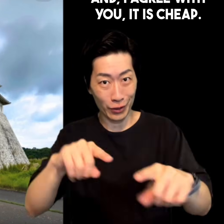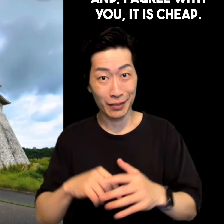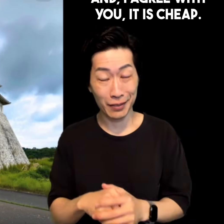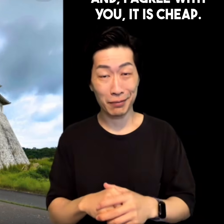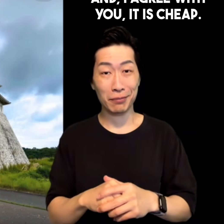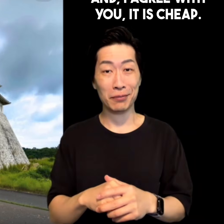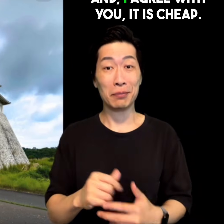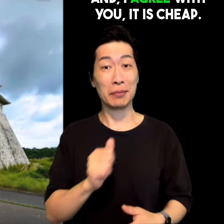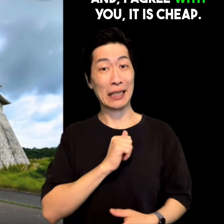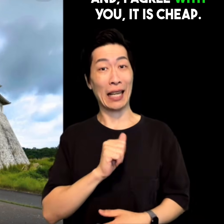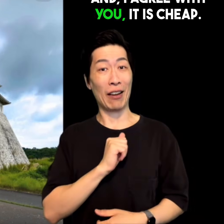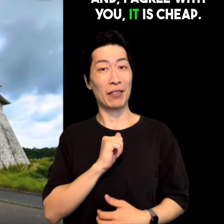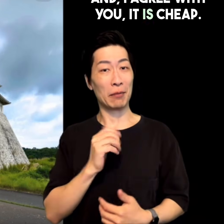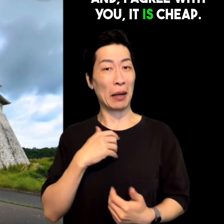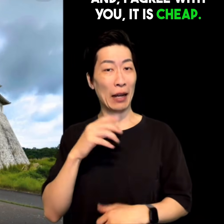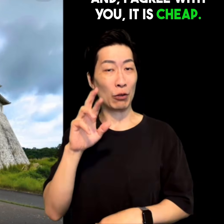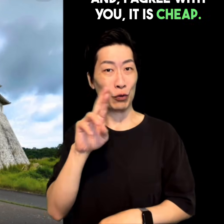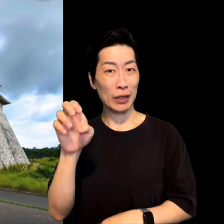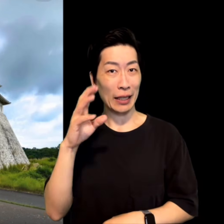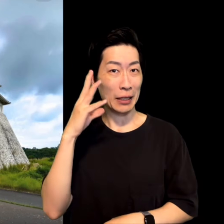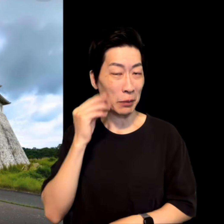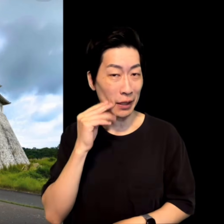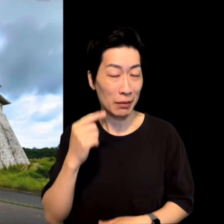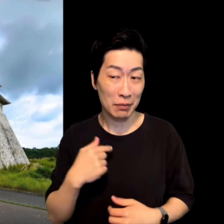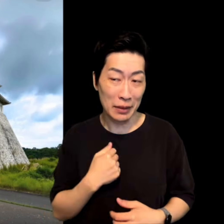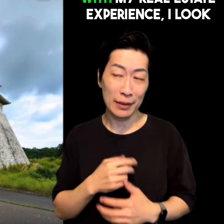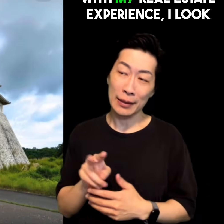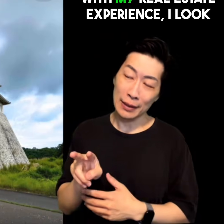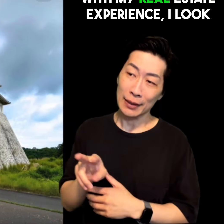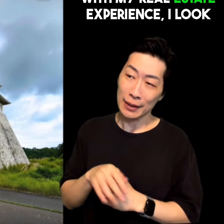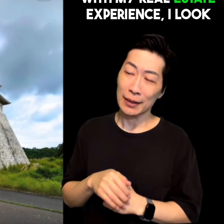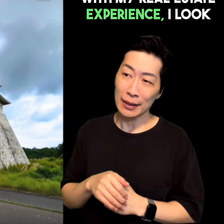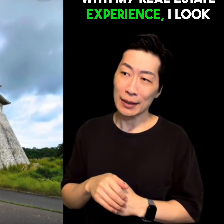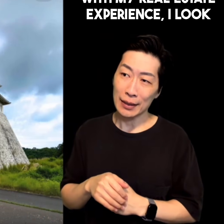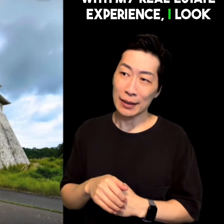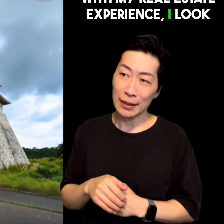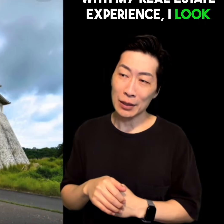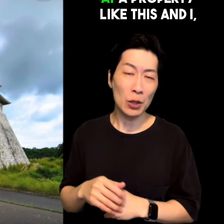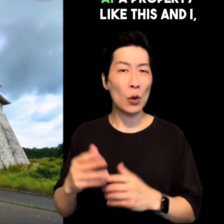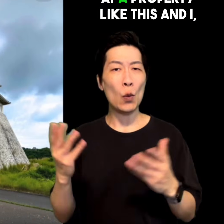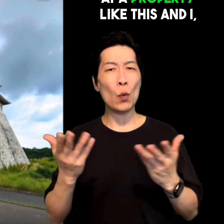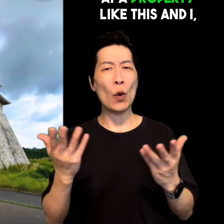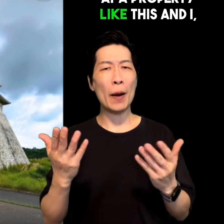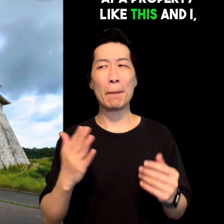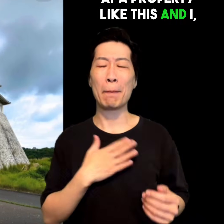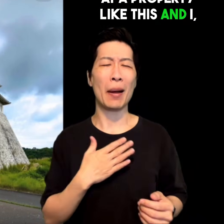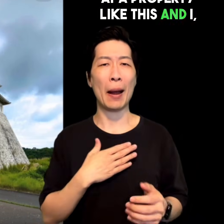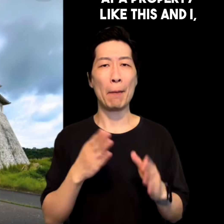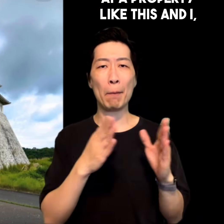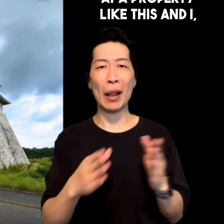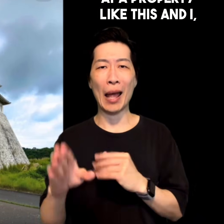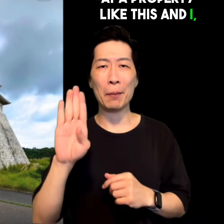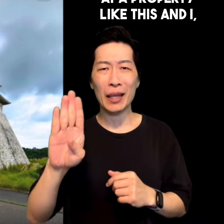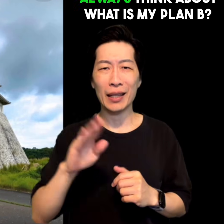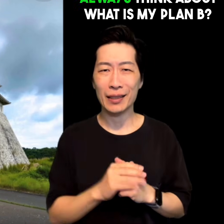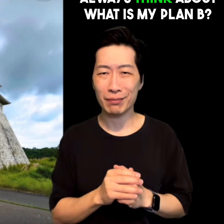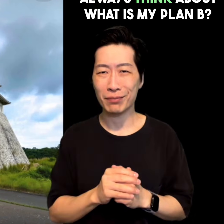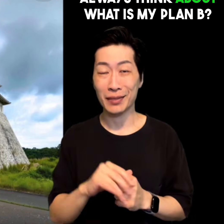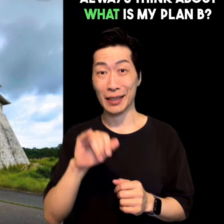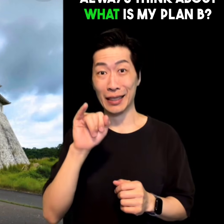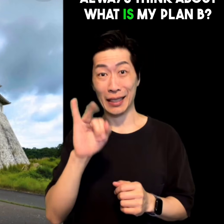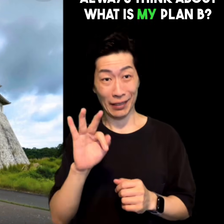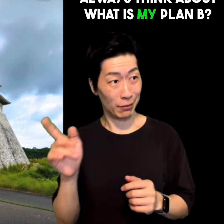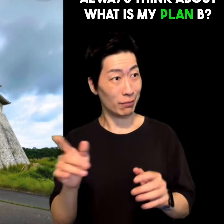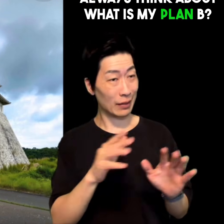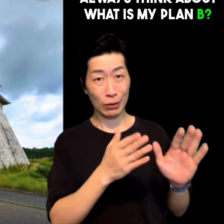And I agree with you, it is cheap. With my real estate experience, I look at a property like this and I always think